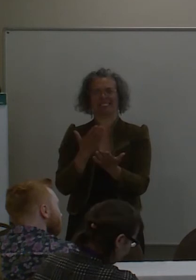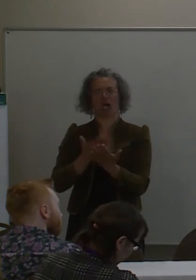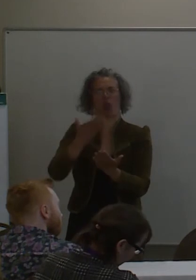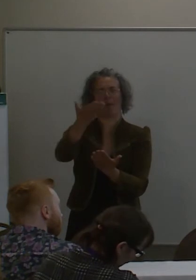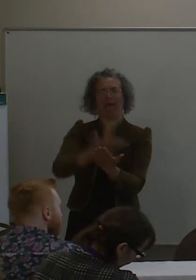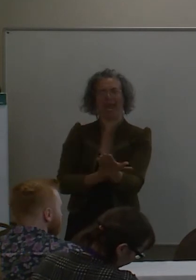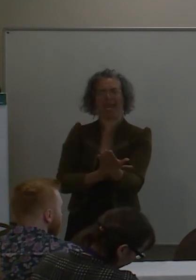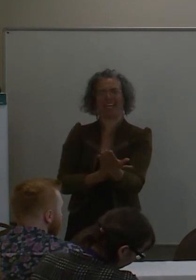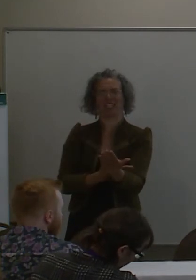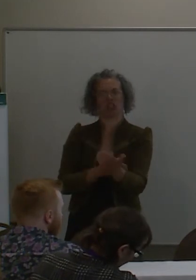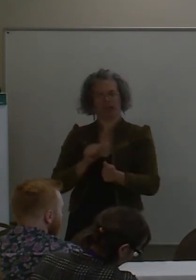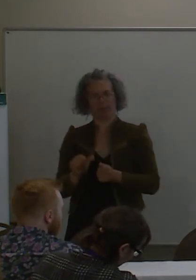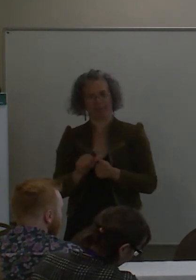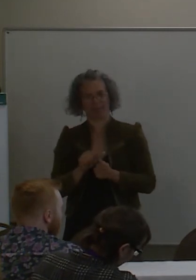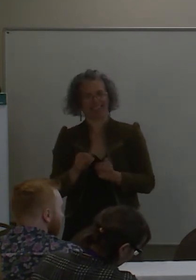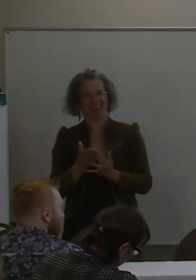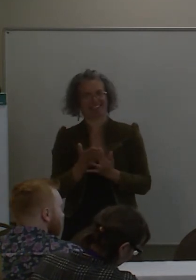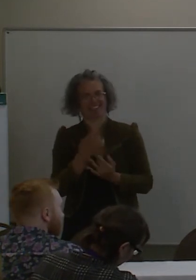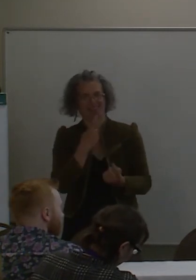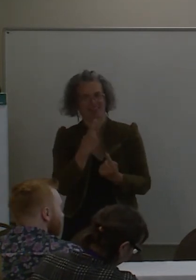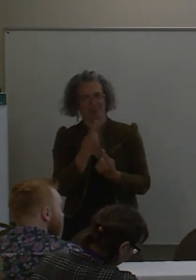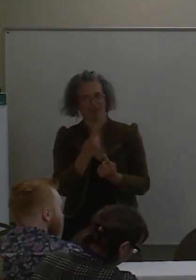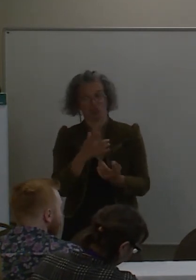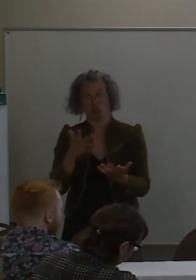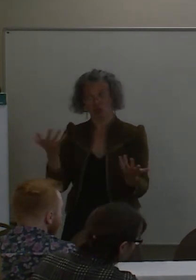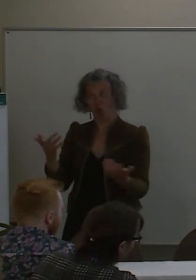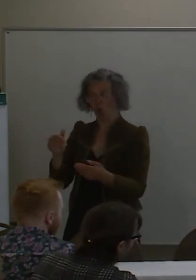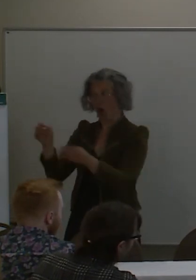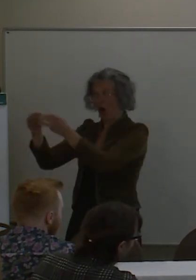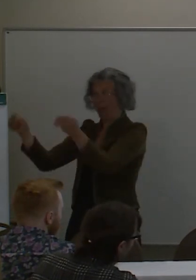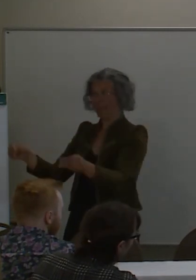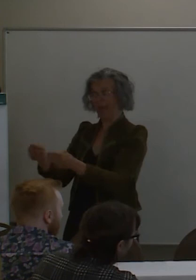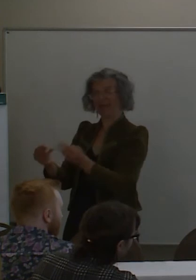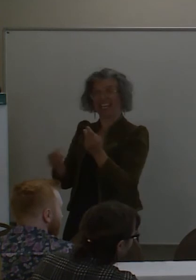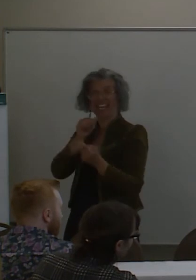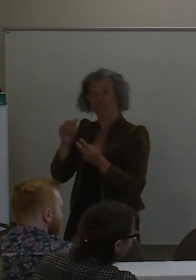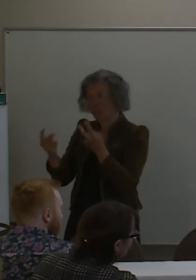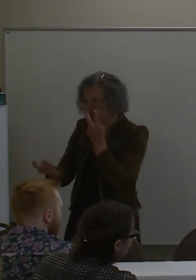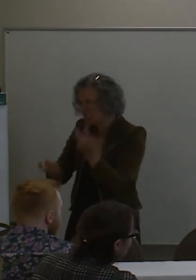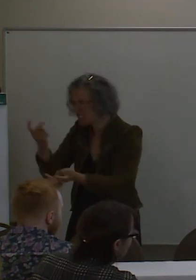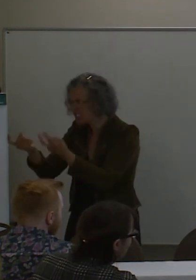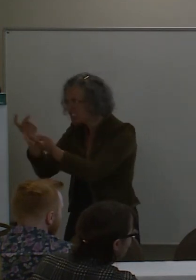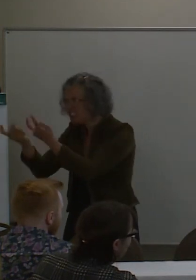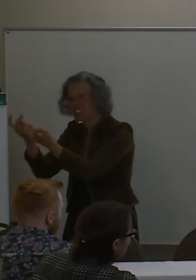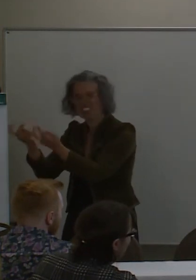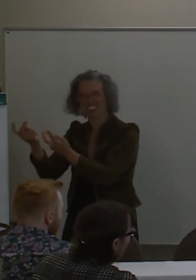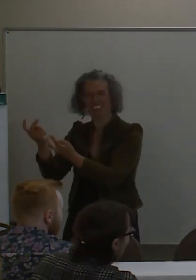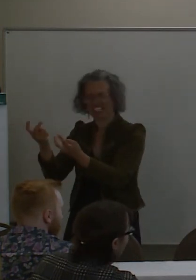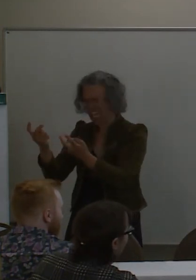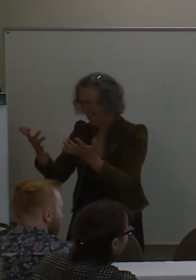more. So even with search and other ways to explore, you can have too many things on your page, and we have too many things on our